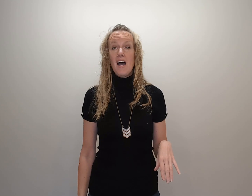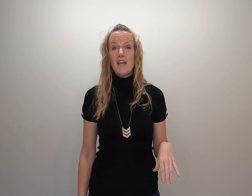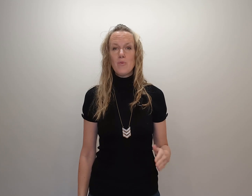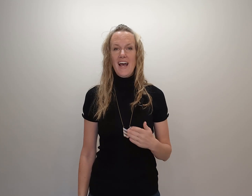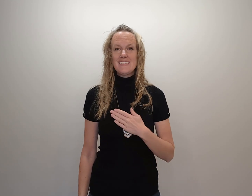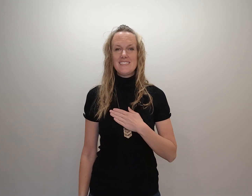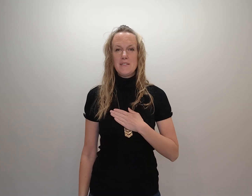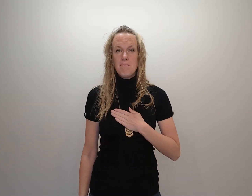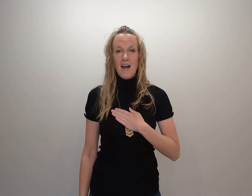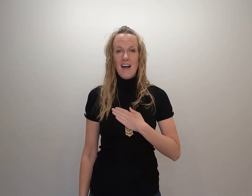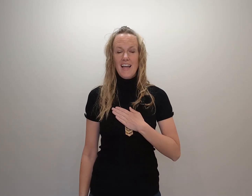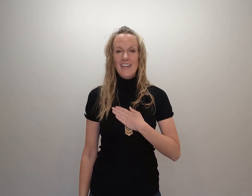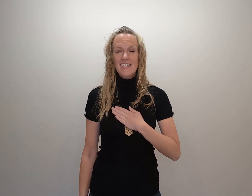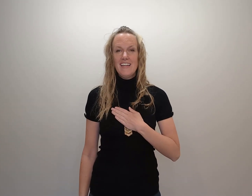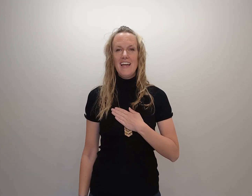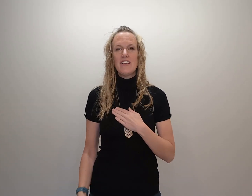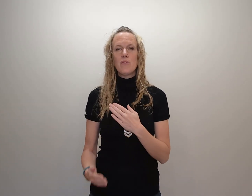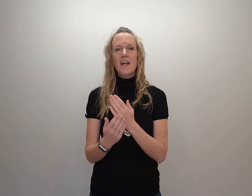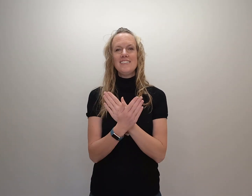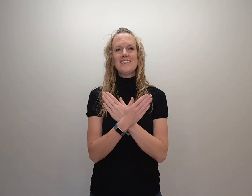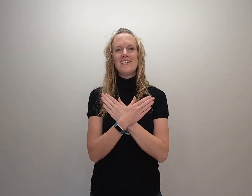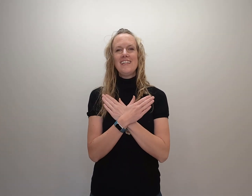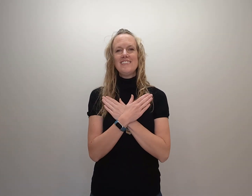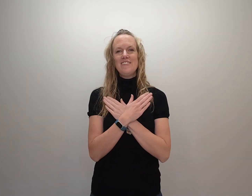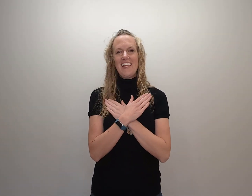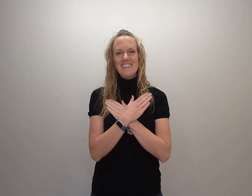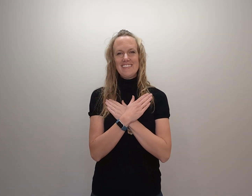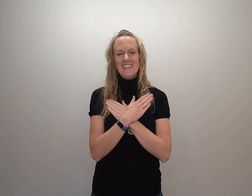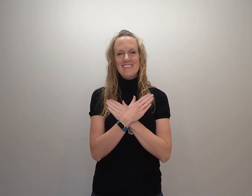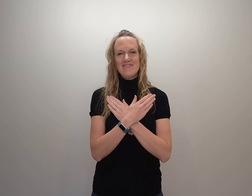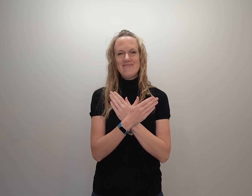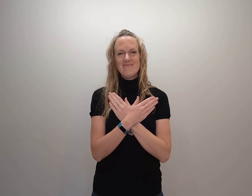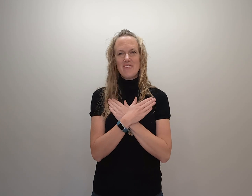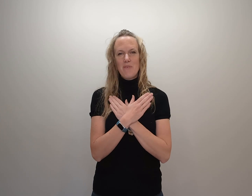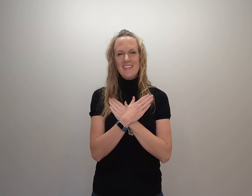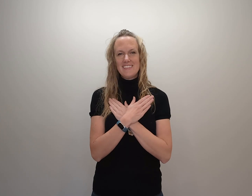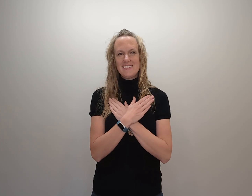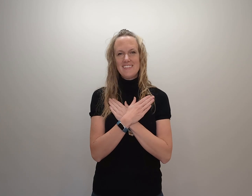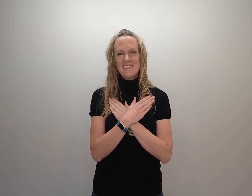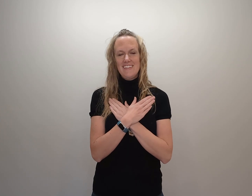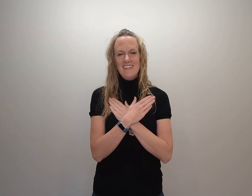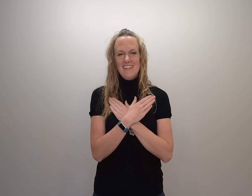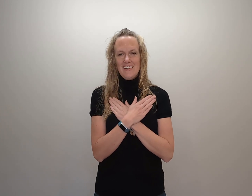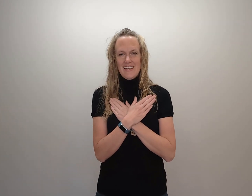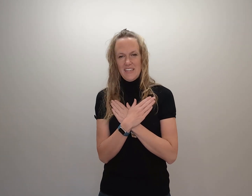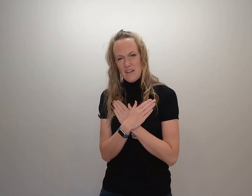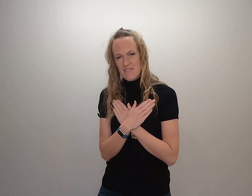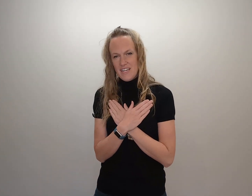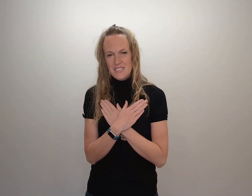My rest. My, and then rest, 2 hands here. Rest. Okay, I find